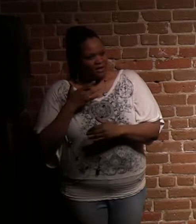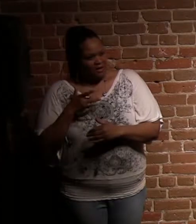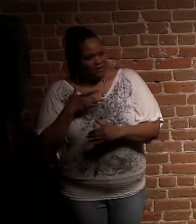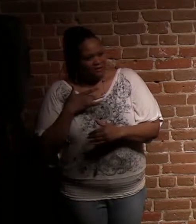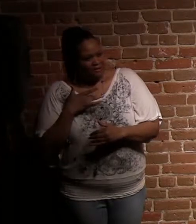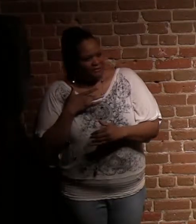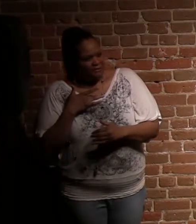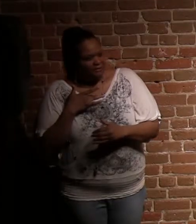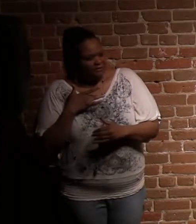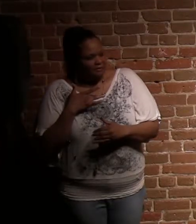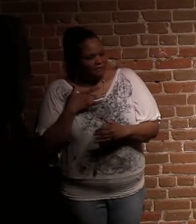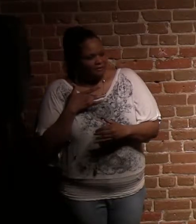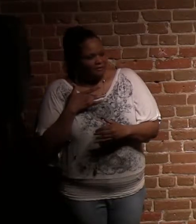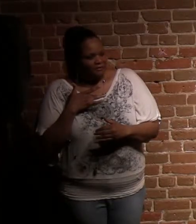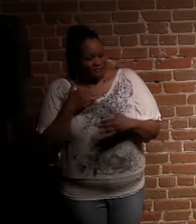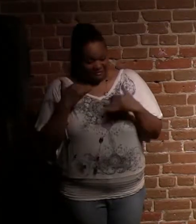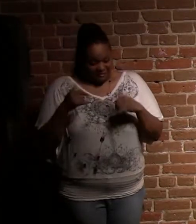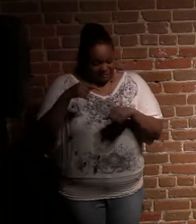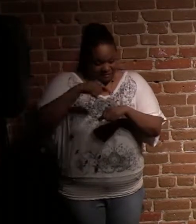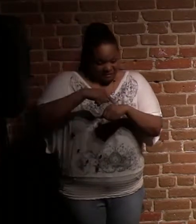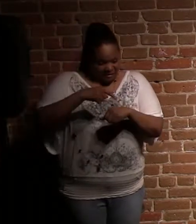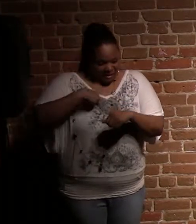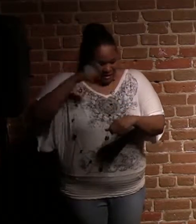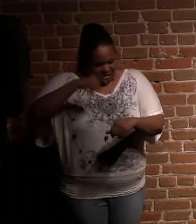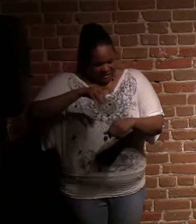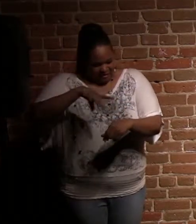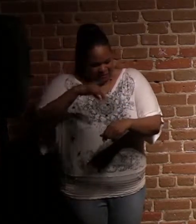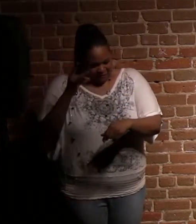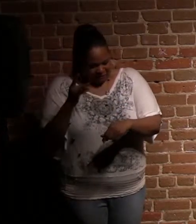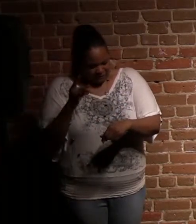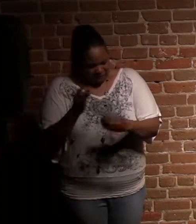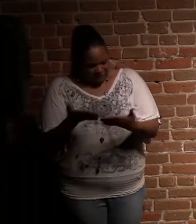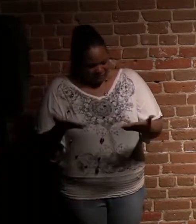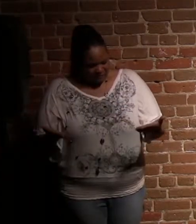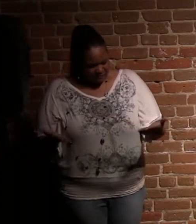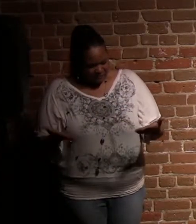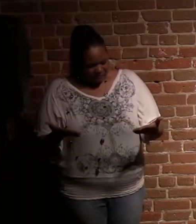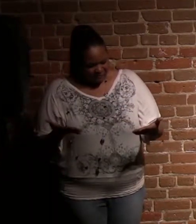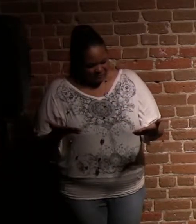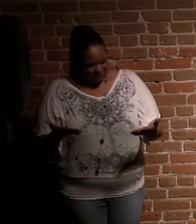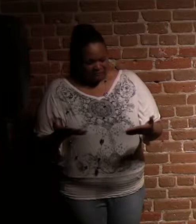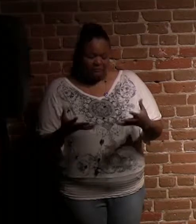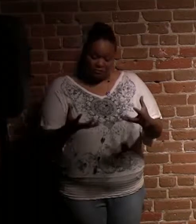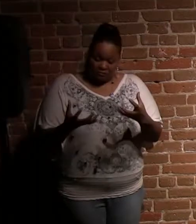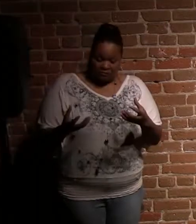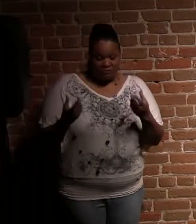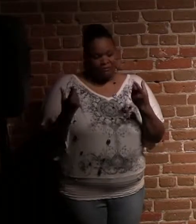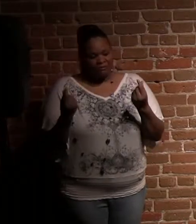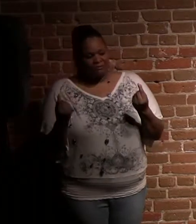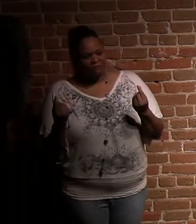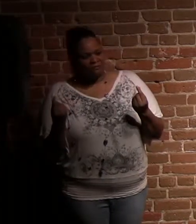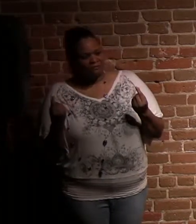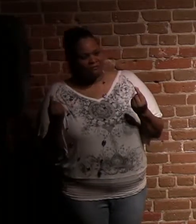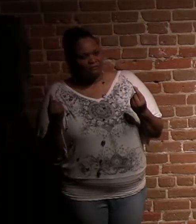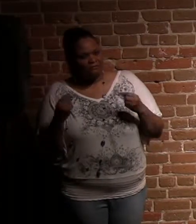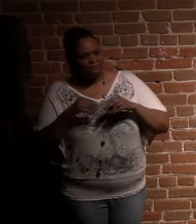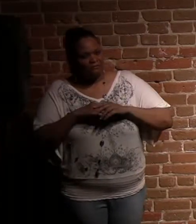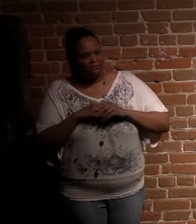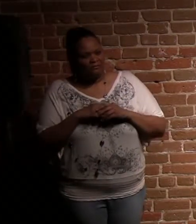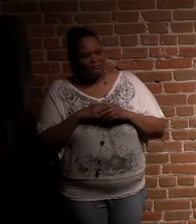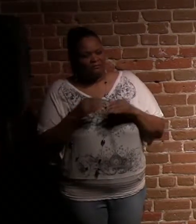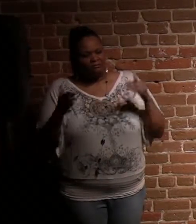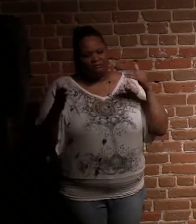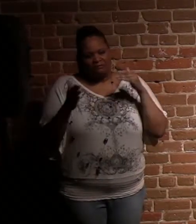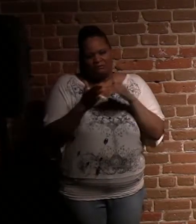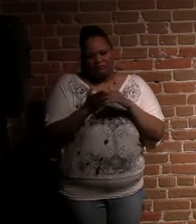feel that it is a time that I need to find things that I haven't been doing. I